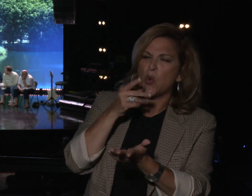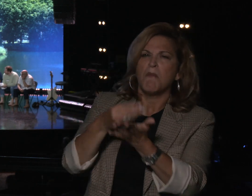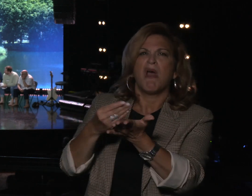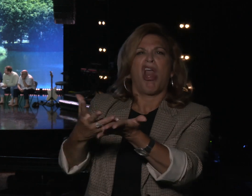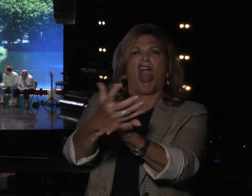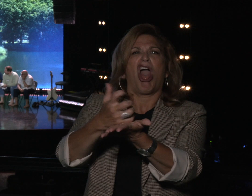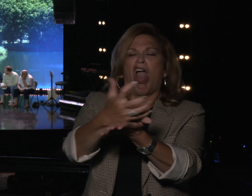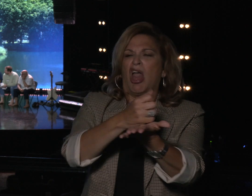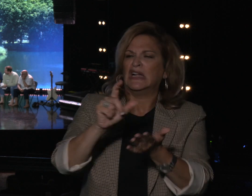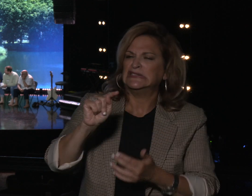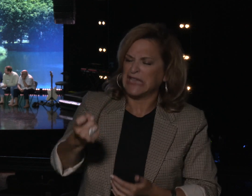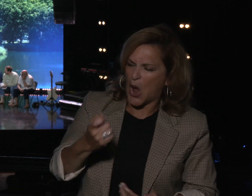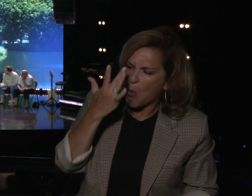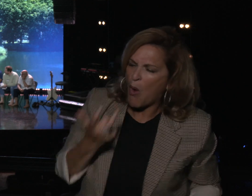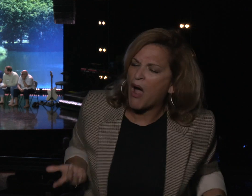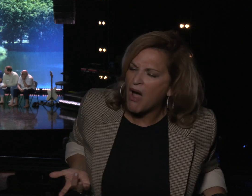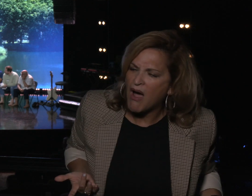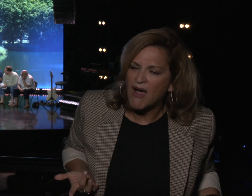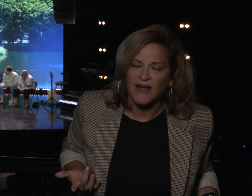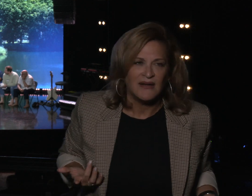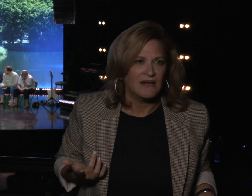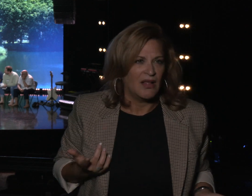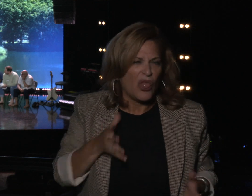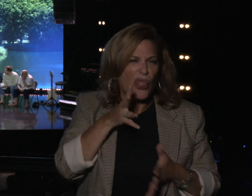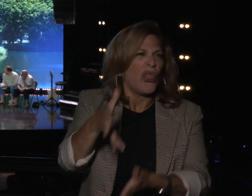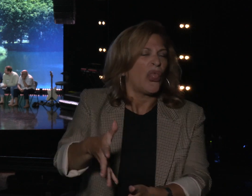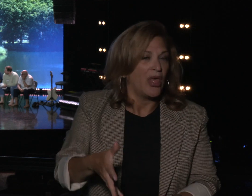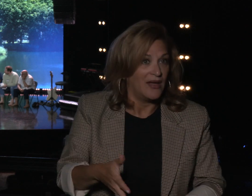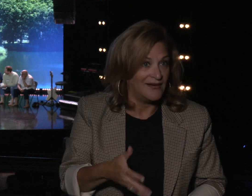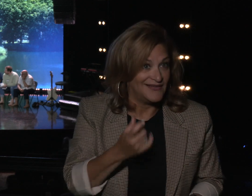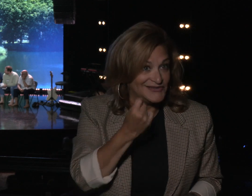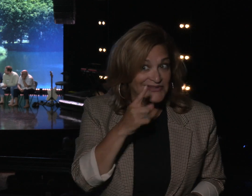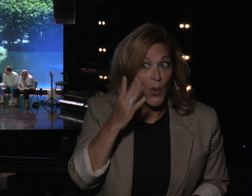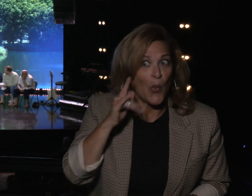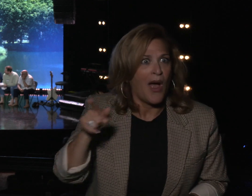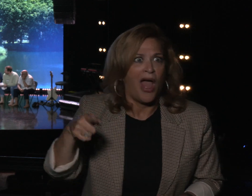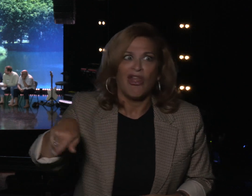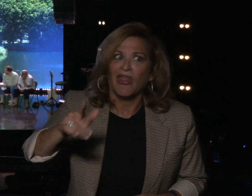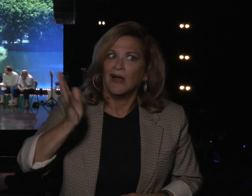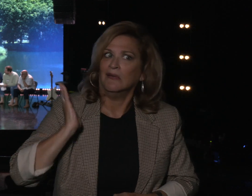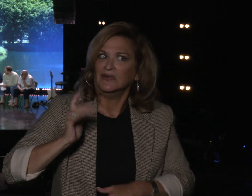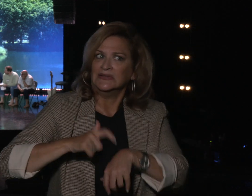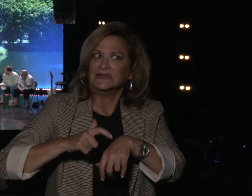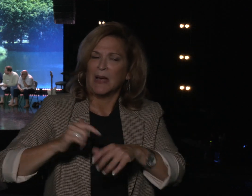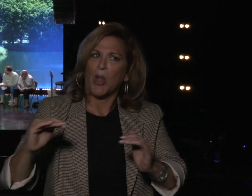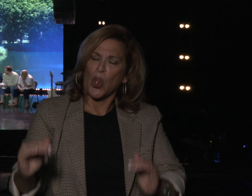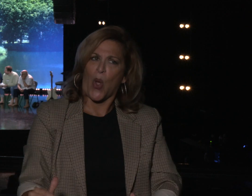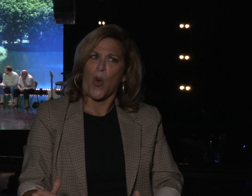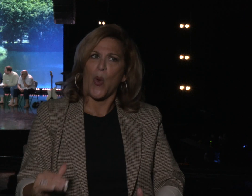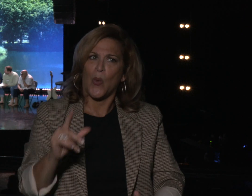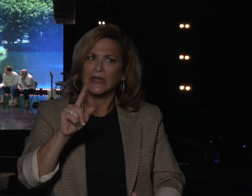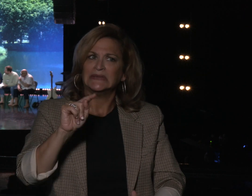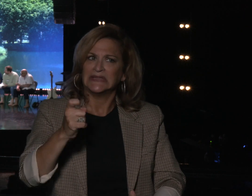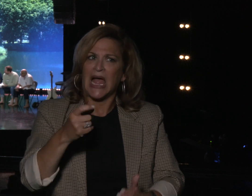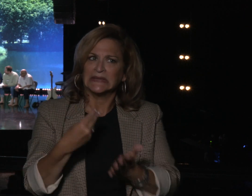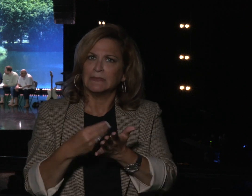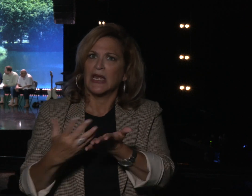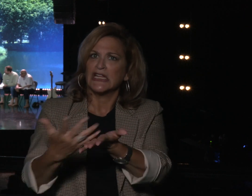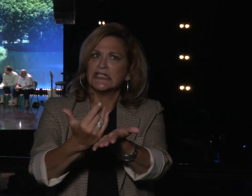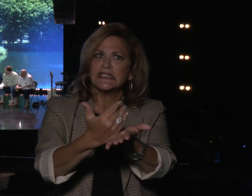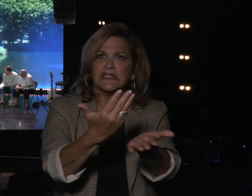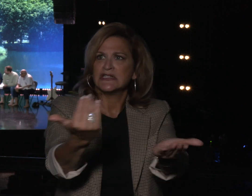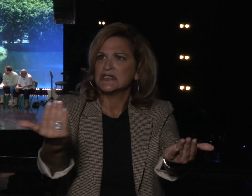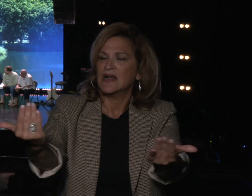collector's booth. Remember, tax collectors they would steal, they were grimy, and he sees Matthew and he says, hey, you come follow me. And